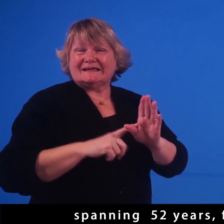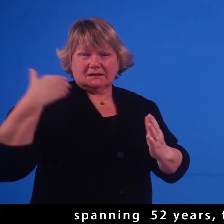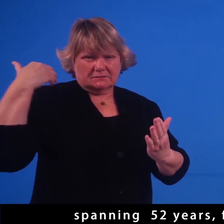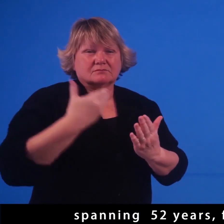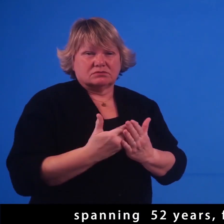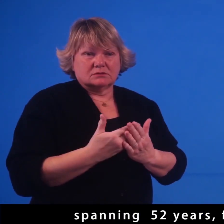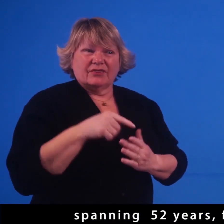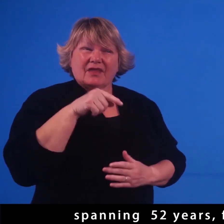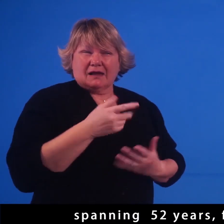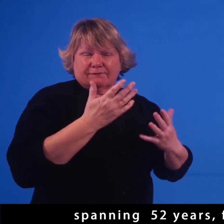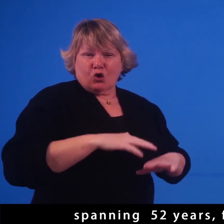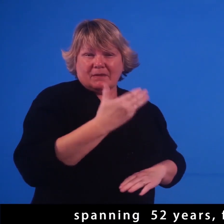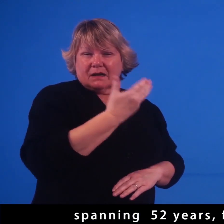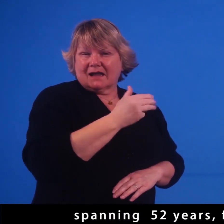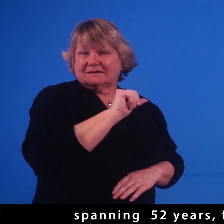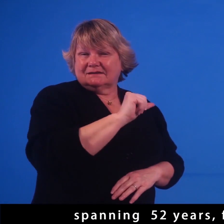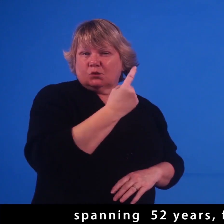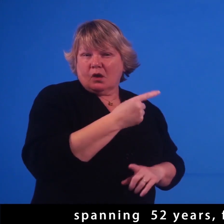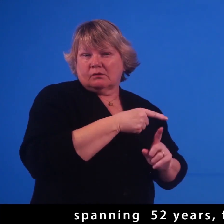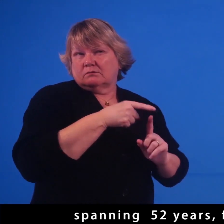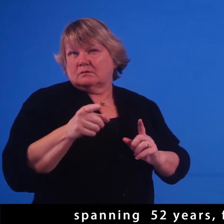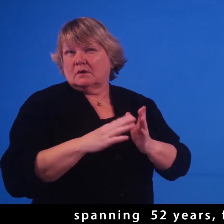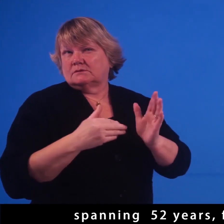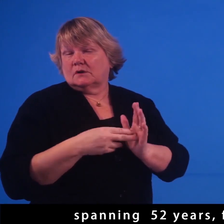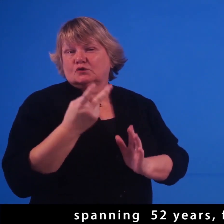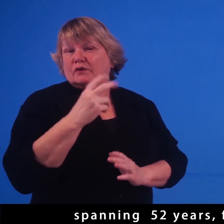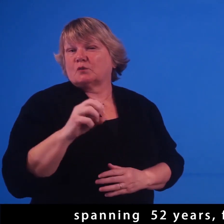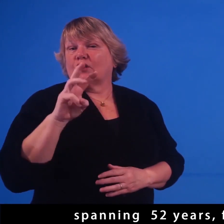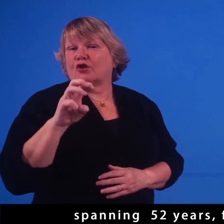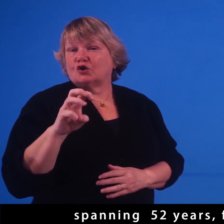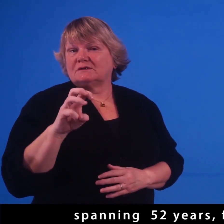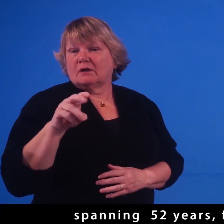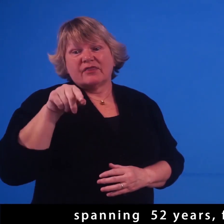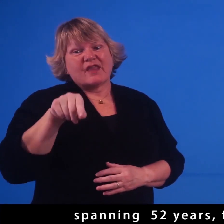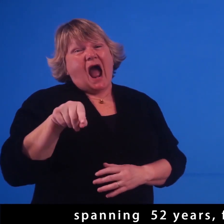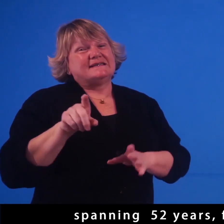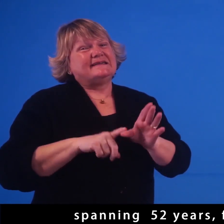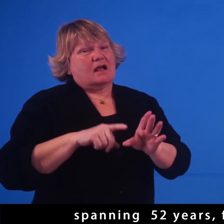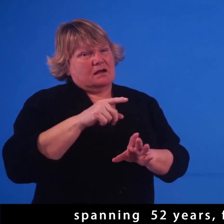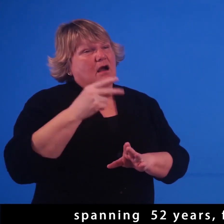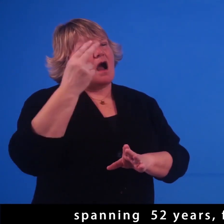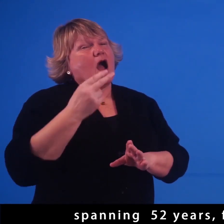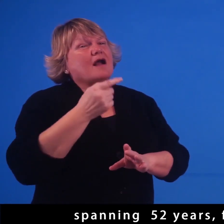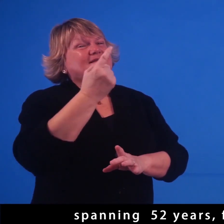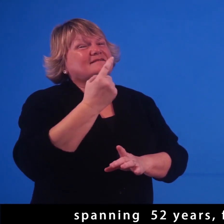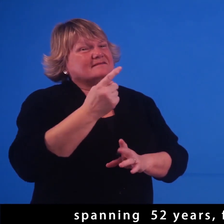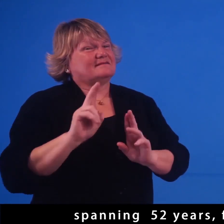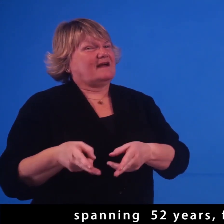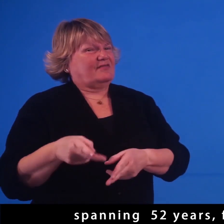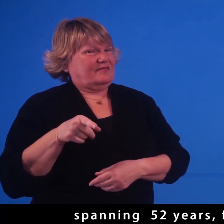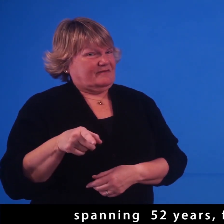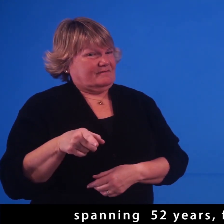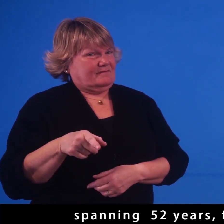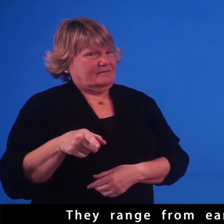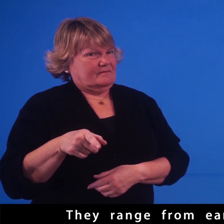spanning 52 years, from 1961 until 2013, the year of the artist's death.